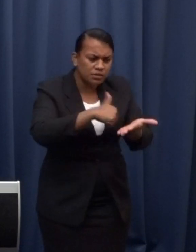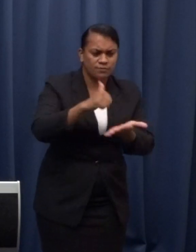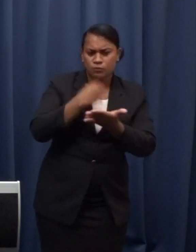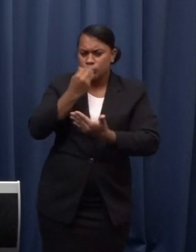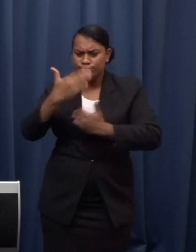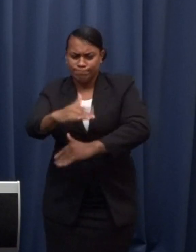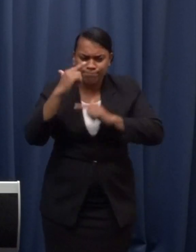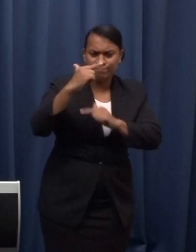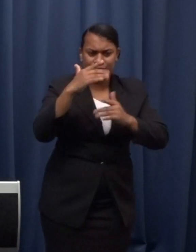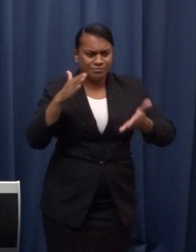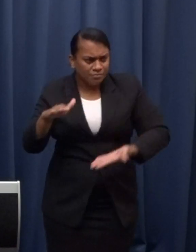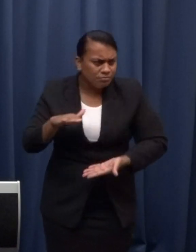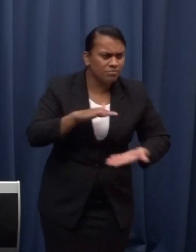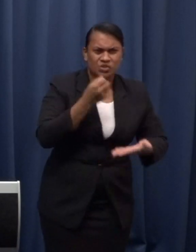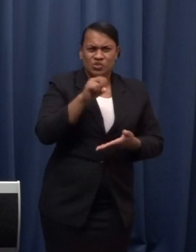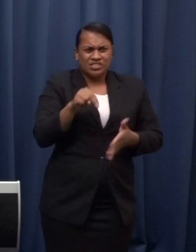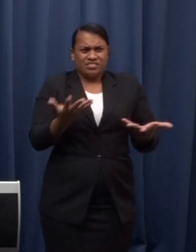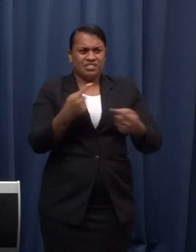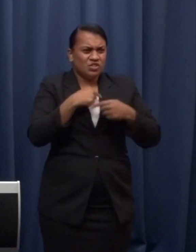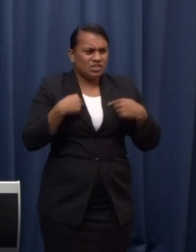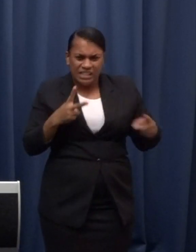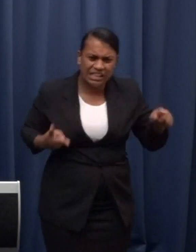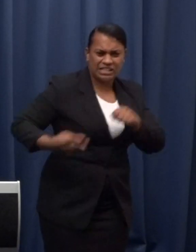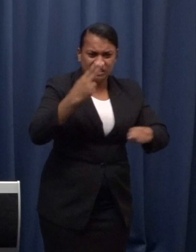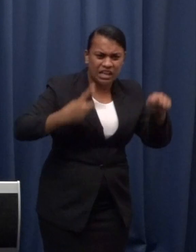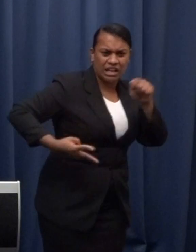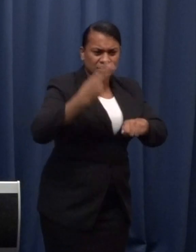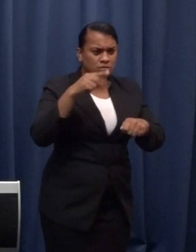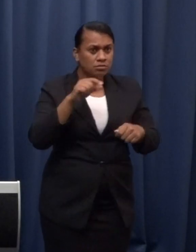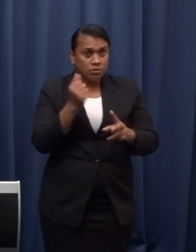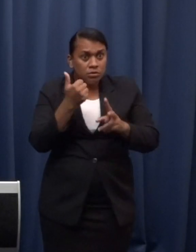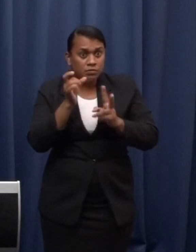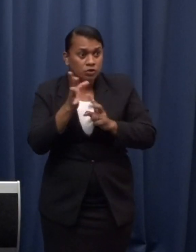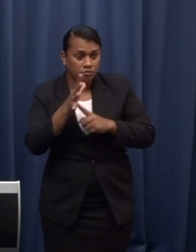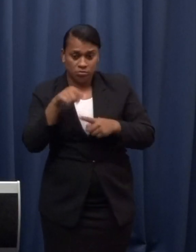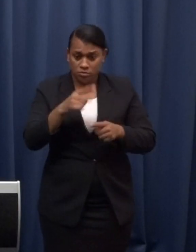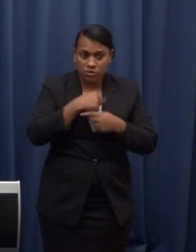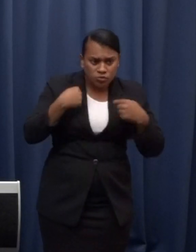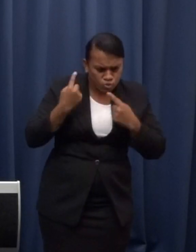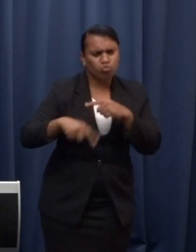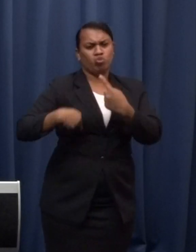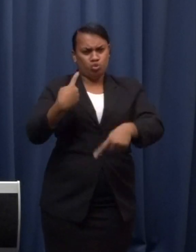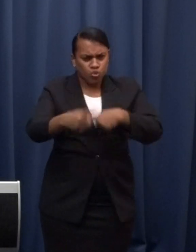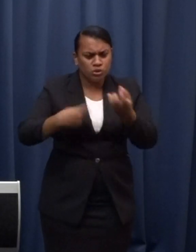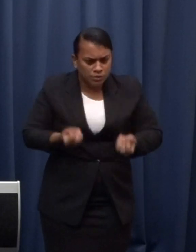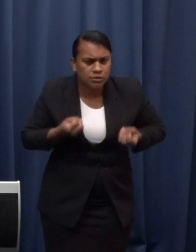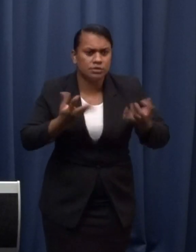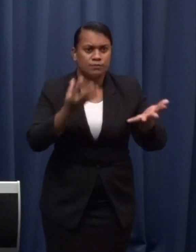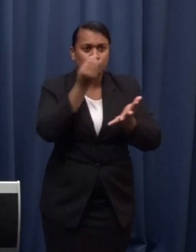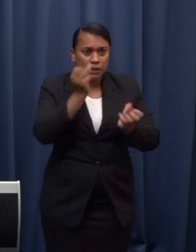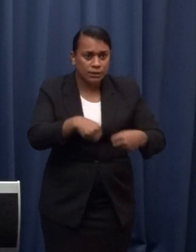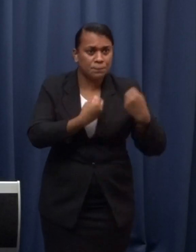We will not be cutting ourselves off from importing food and other essential items. There will be a steady supply of